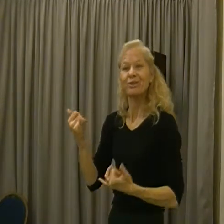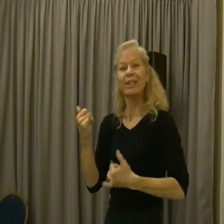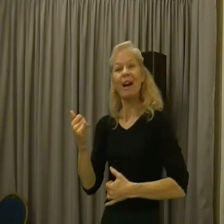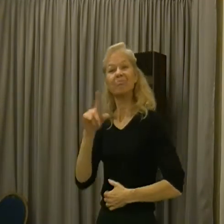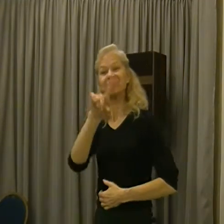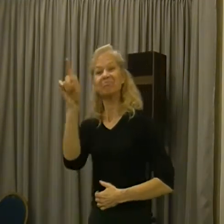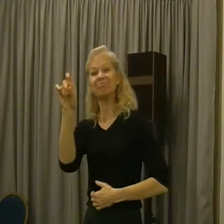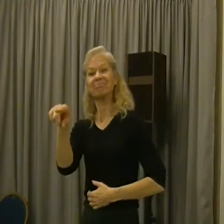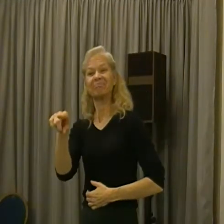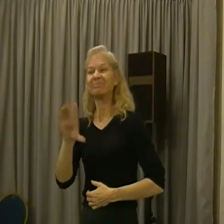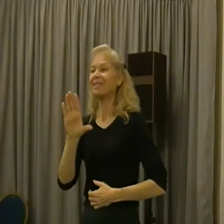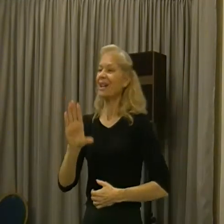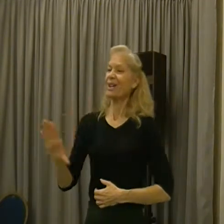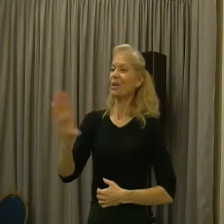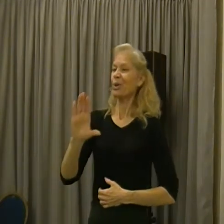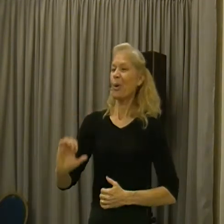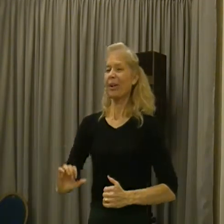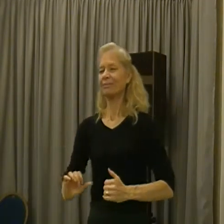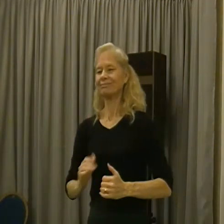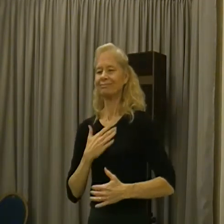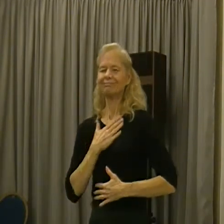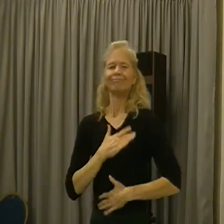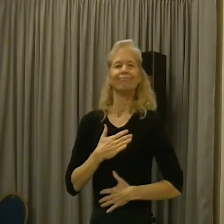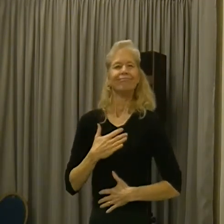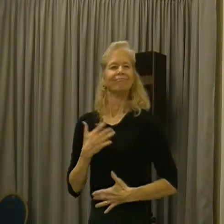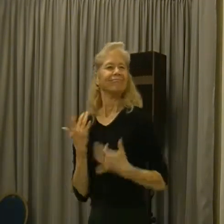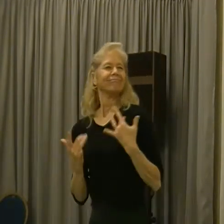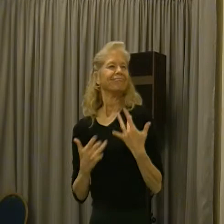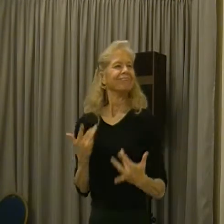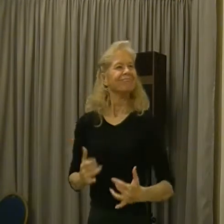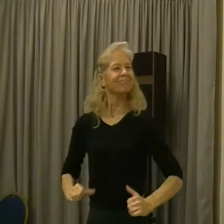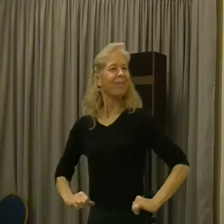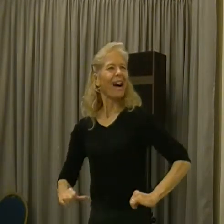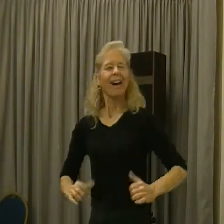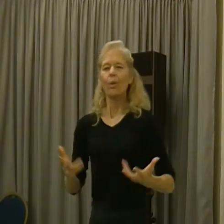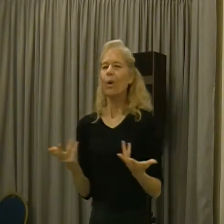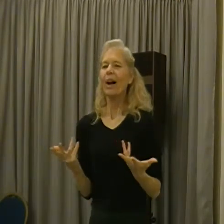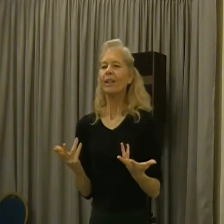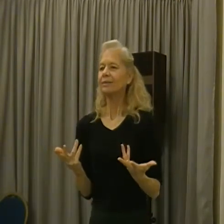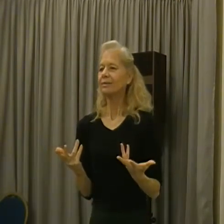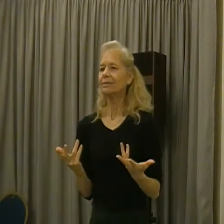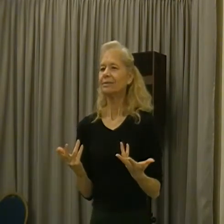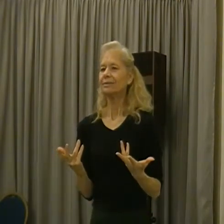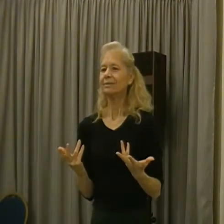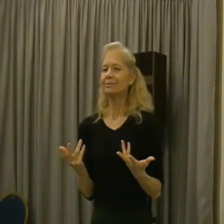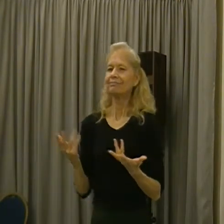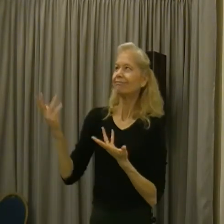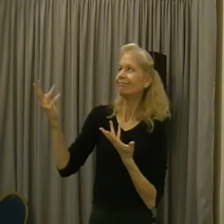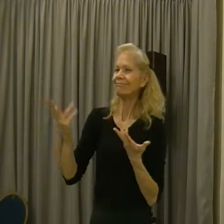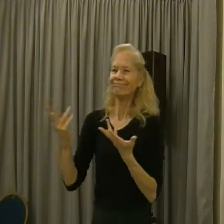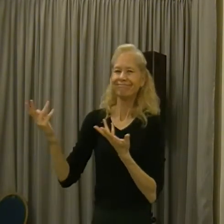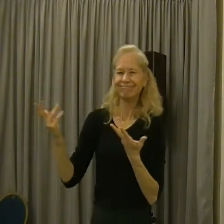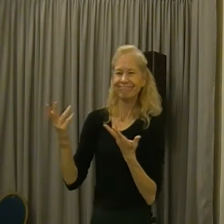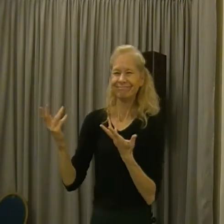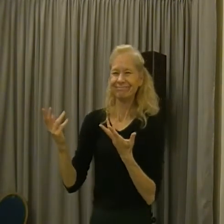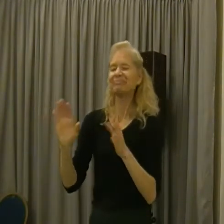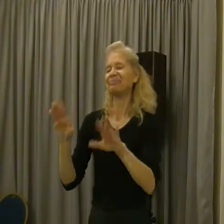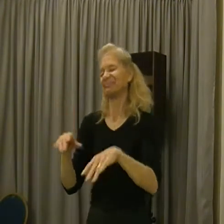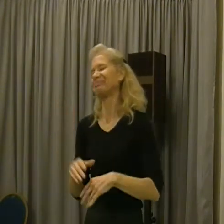I had a close to this thought. I've had a guy that once in a while come into work, and I talked to him. We talked about